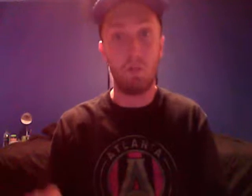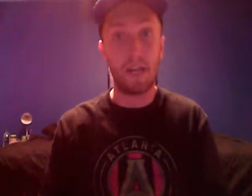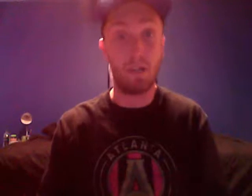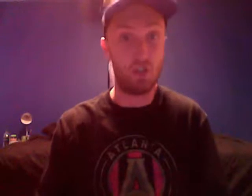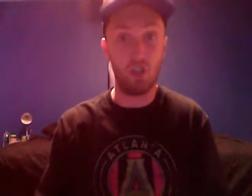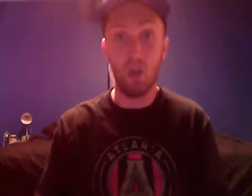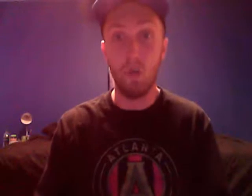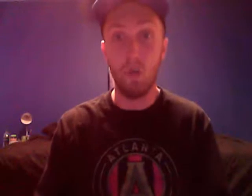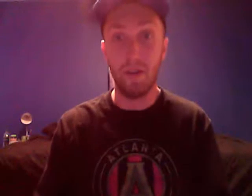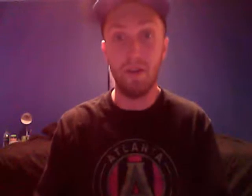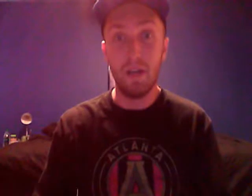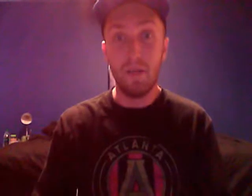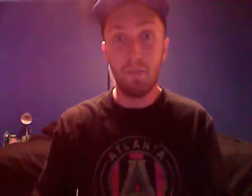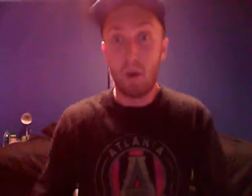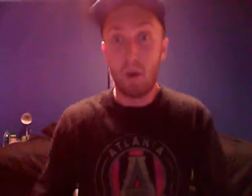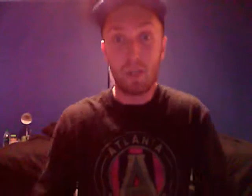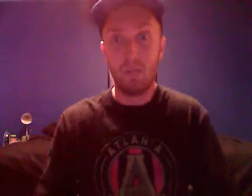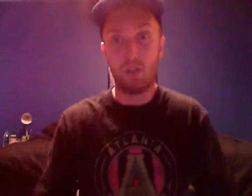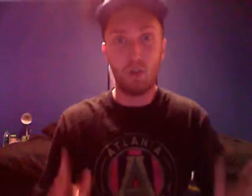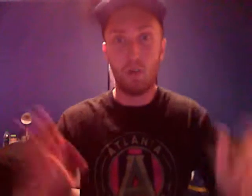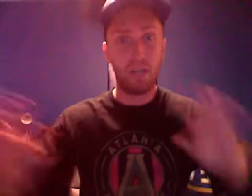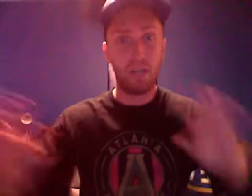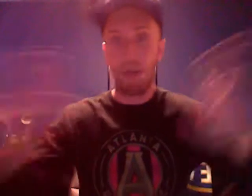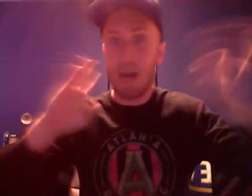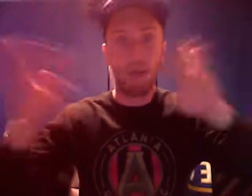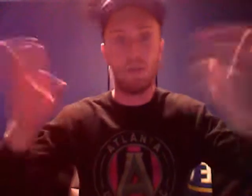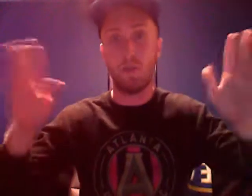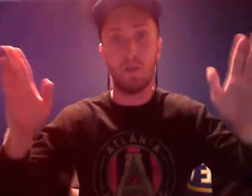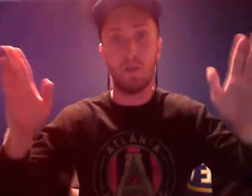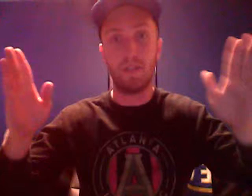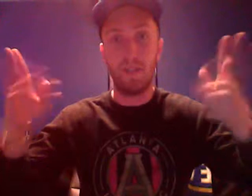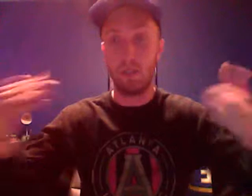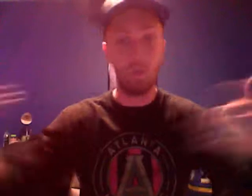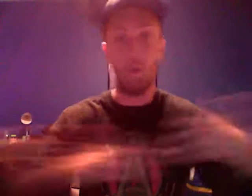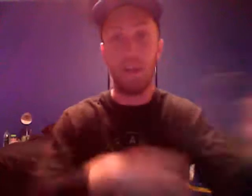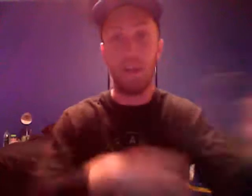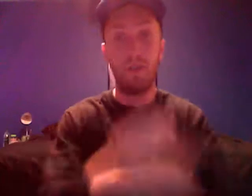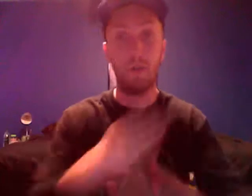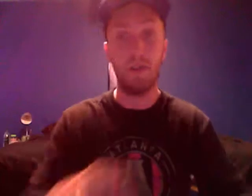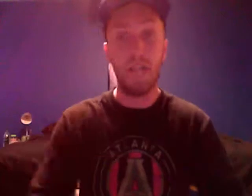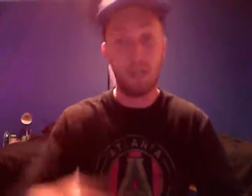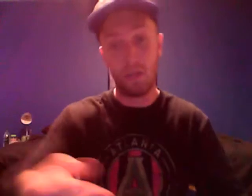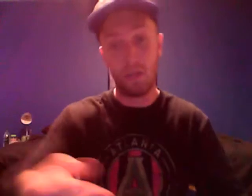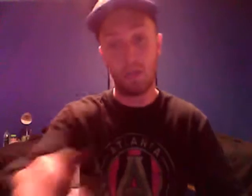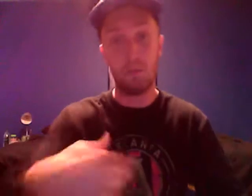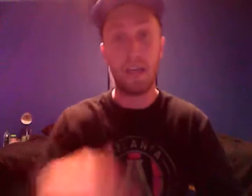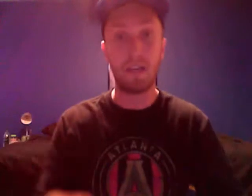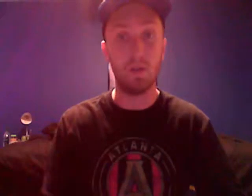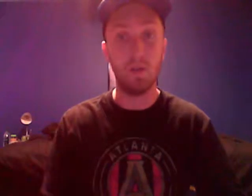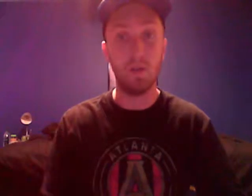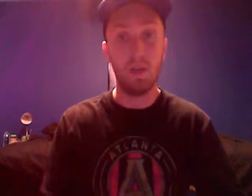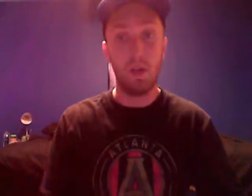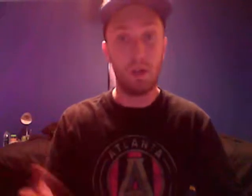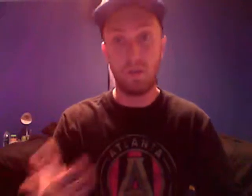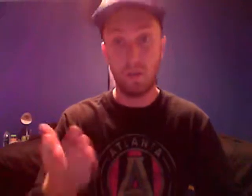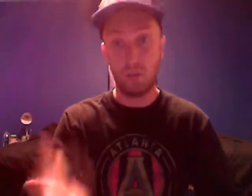back heels to nowhere. But our team is so like out of sorts that they're just running everywhere, and so that little back heel, our defender